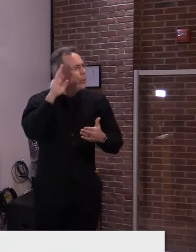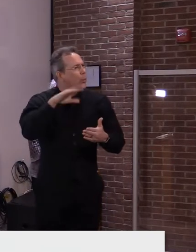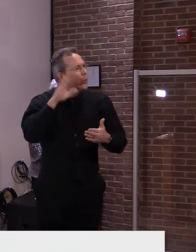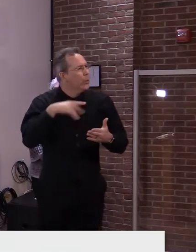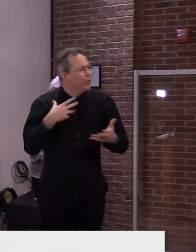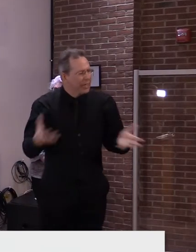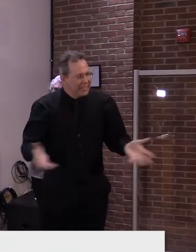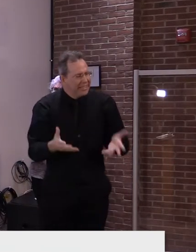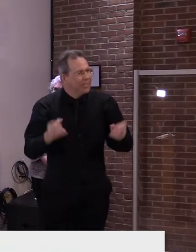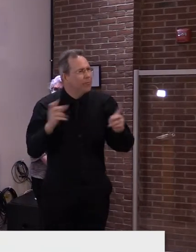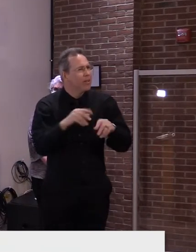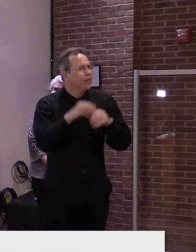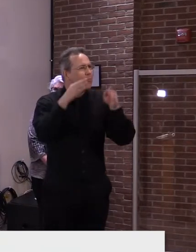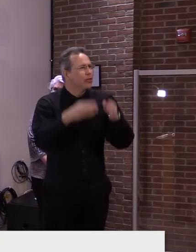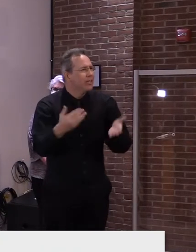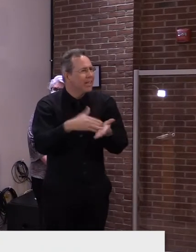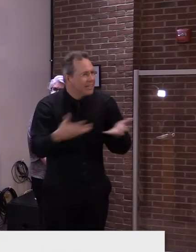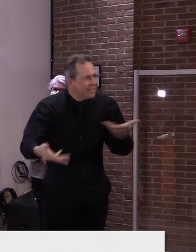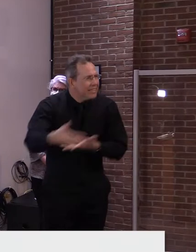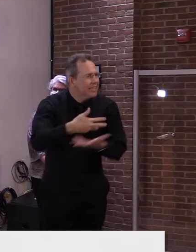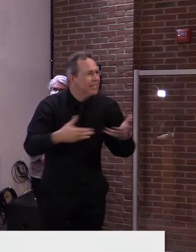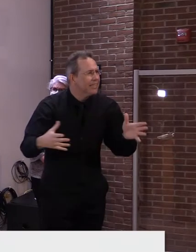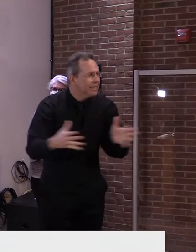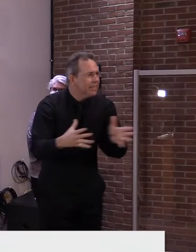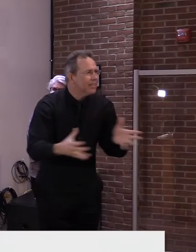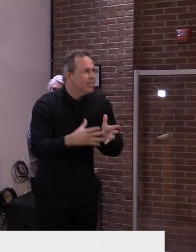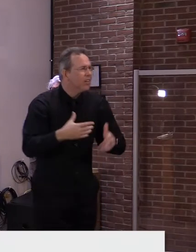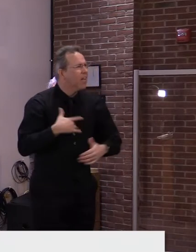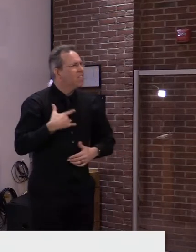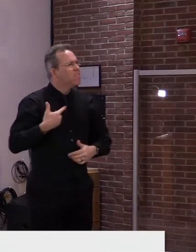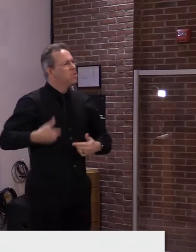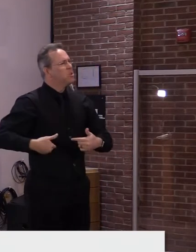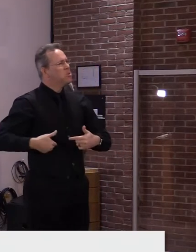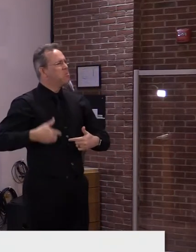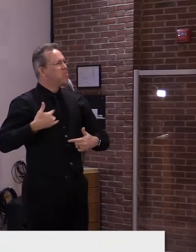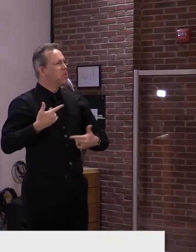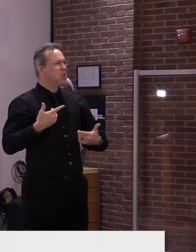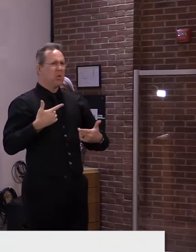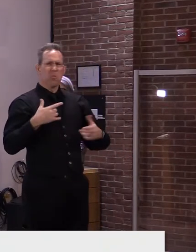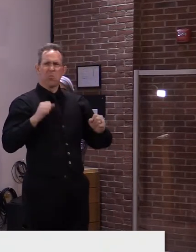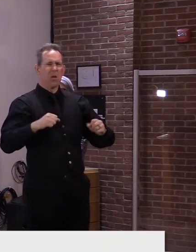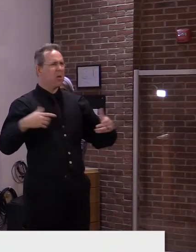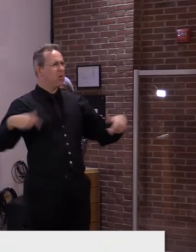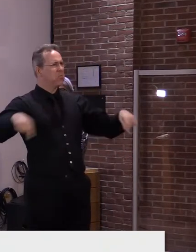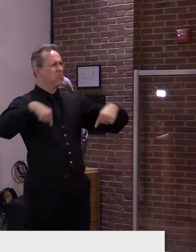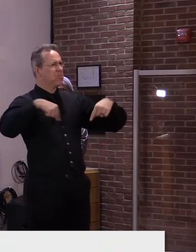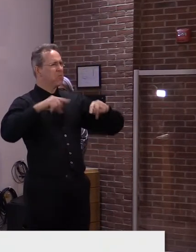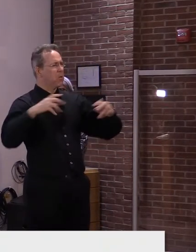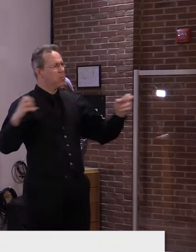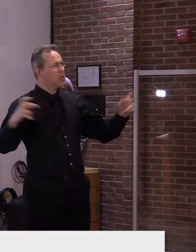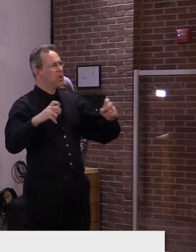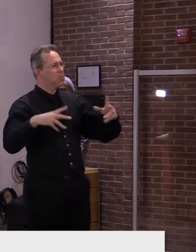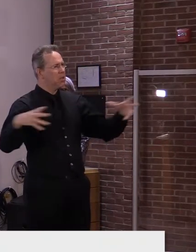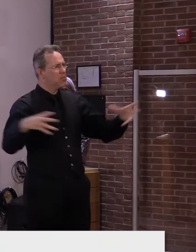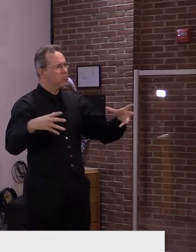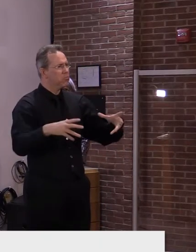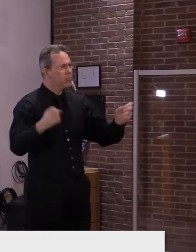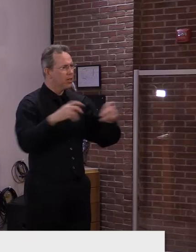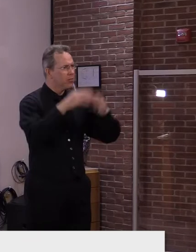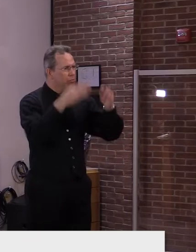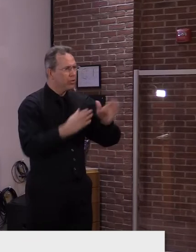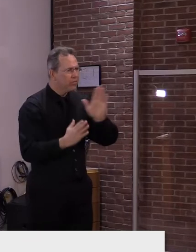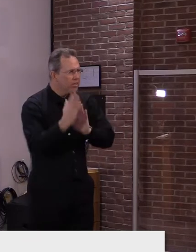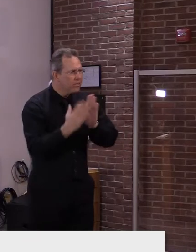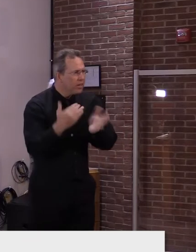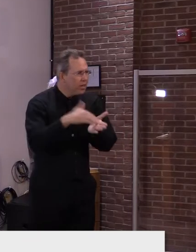So I'm pretty comfortable with it at this point in time. There were three publications that they put out with this press release, from the